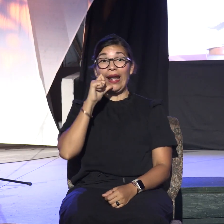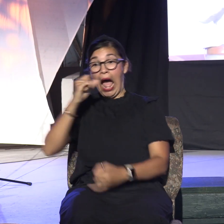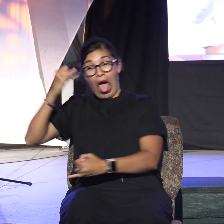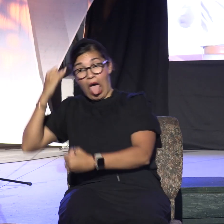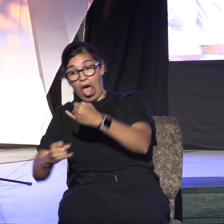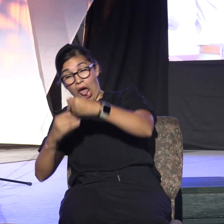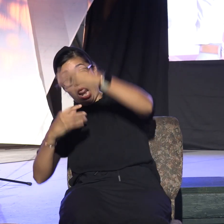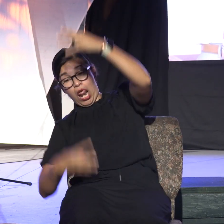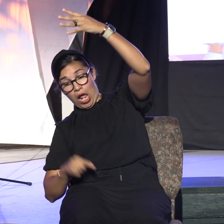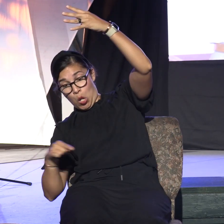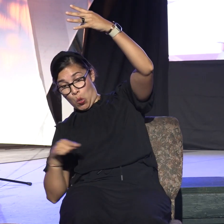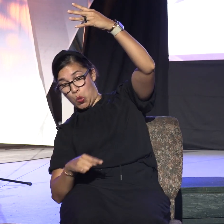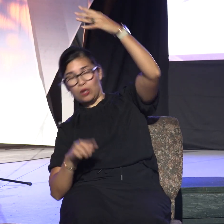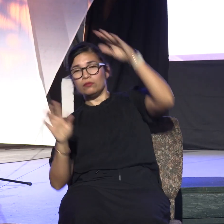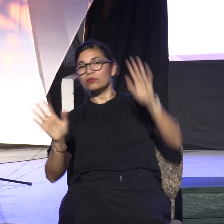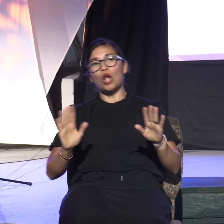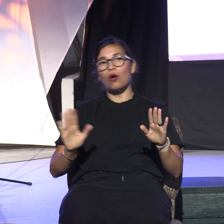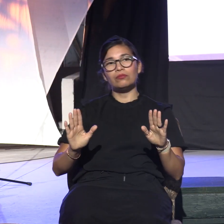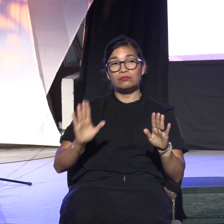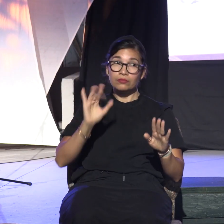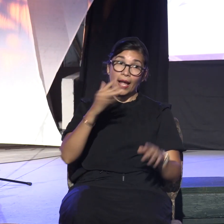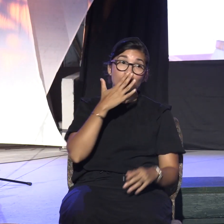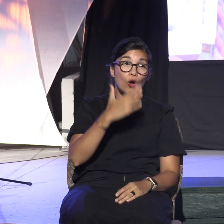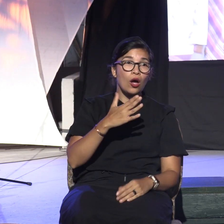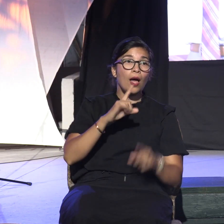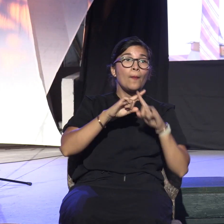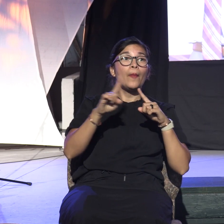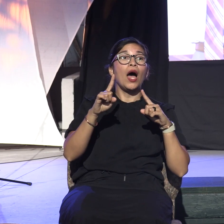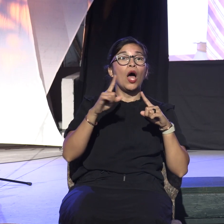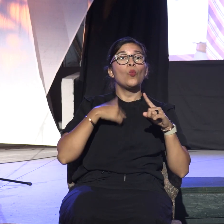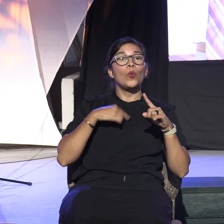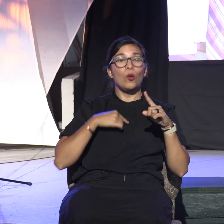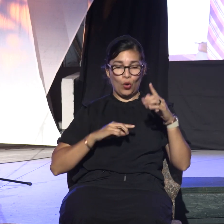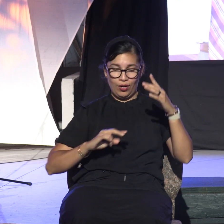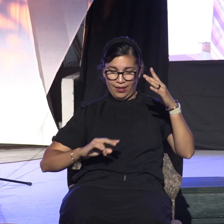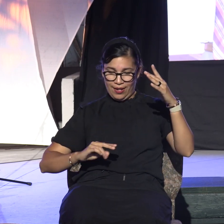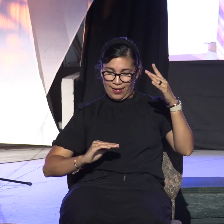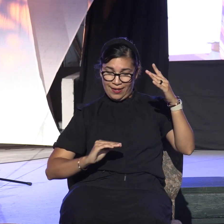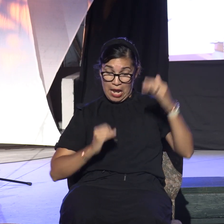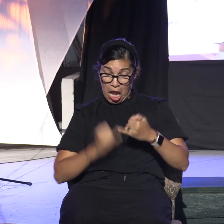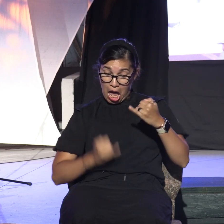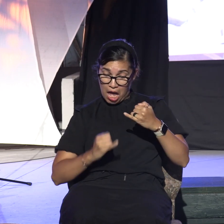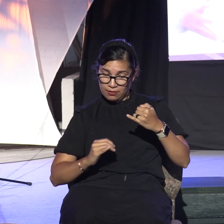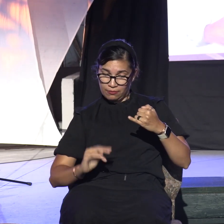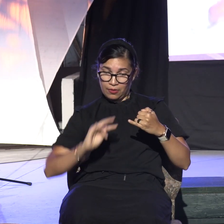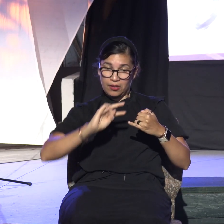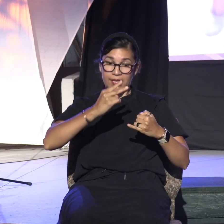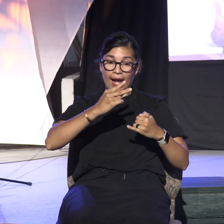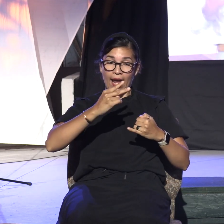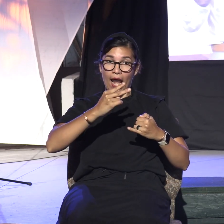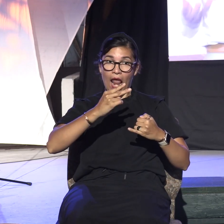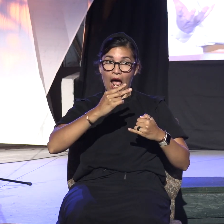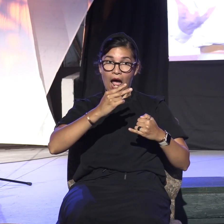least happy young people, most miserable kids in the world hail from England.